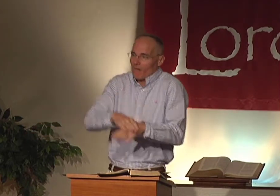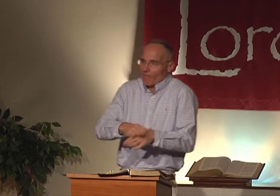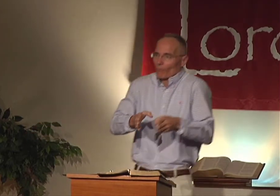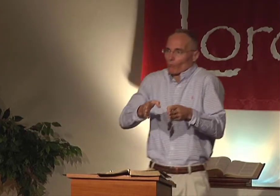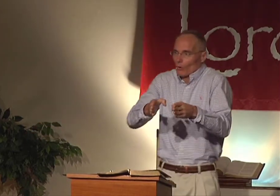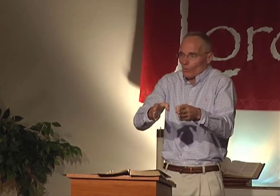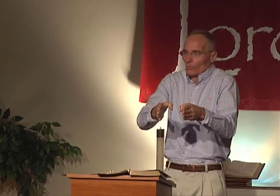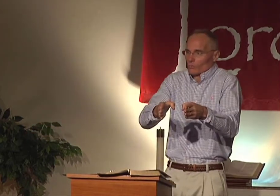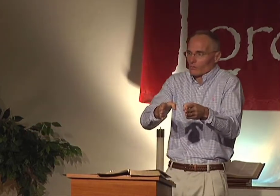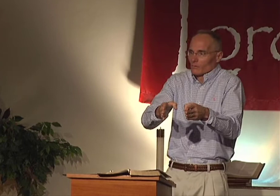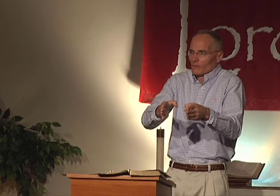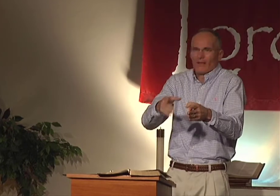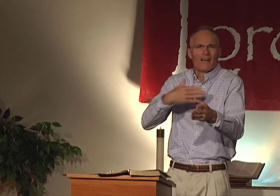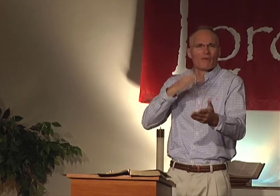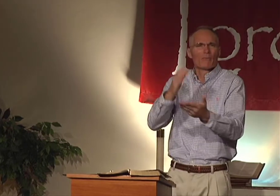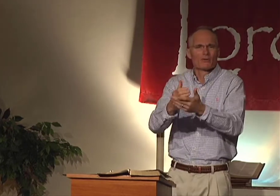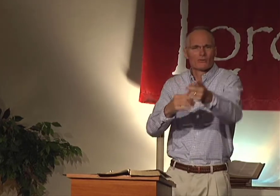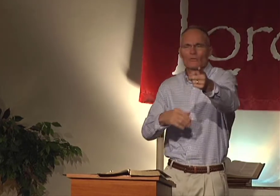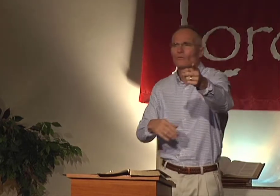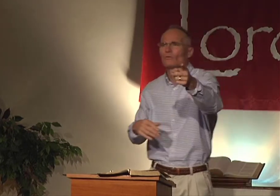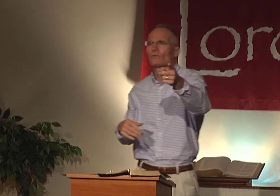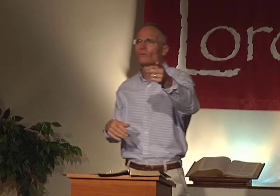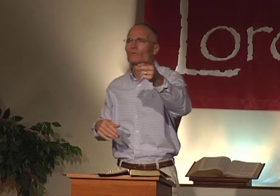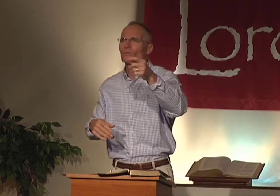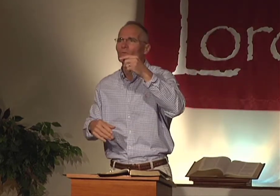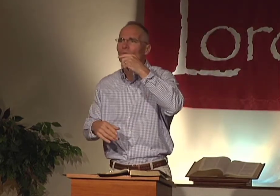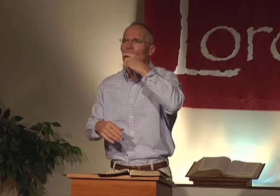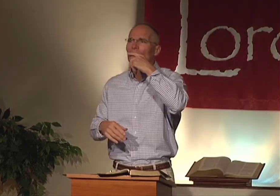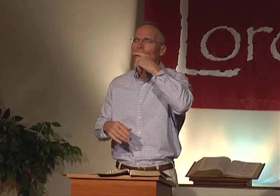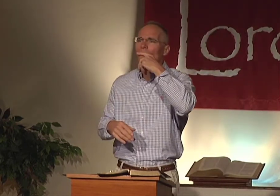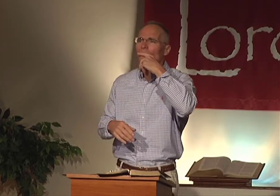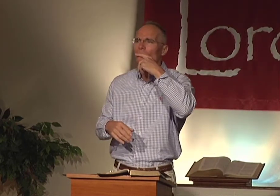They keep us on the road. I think I have a picture.